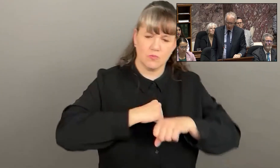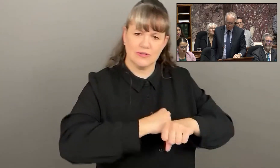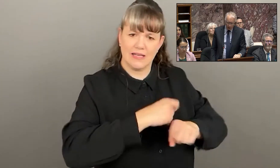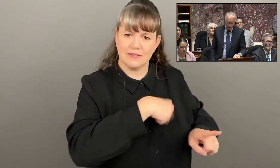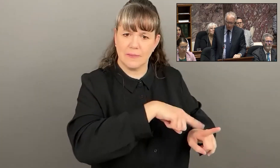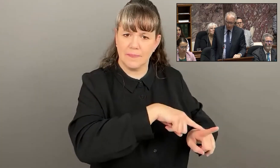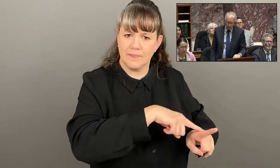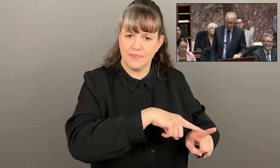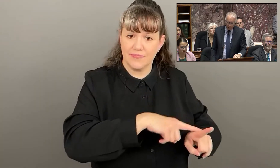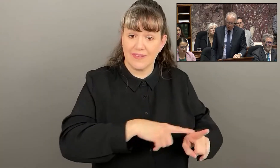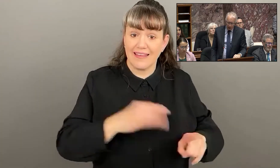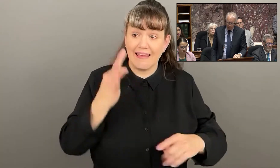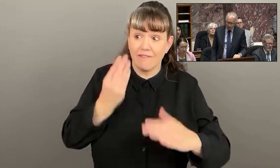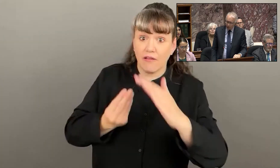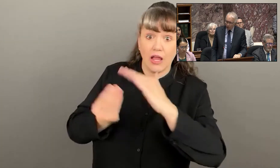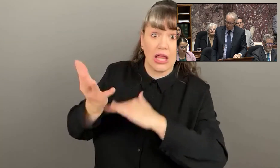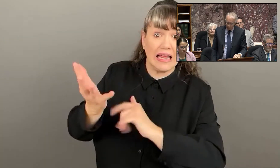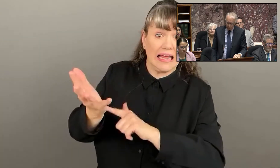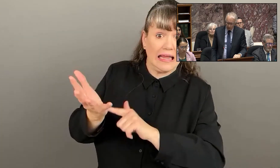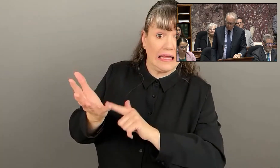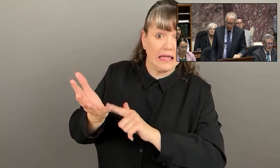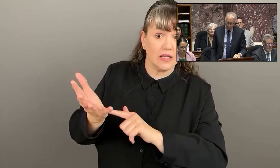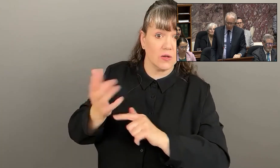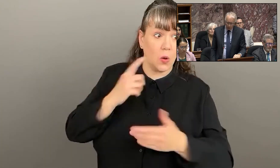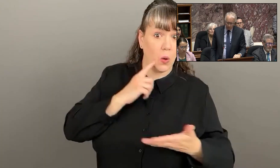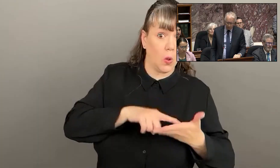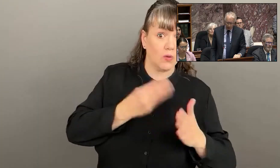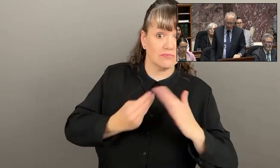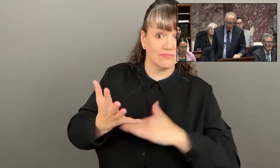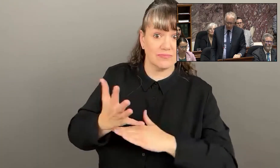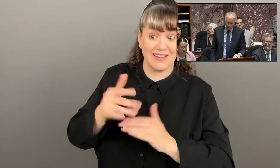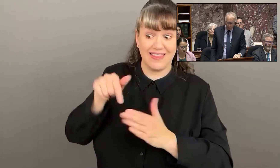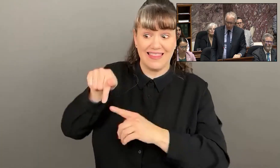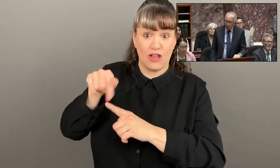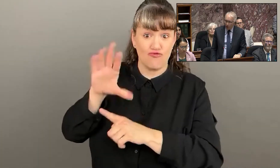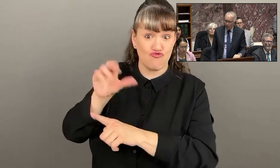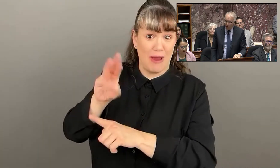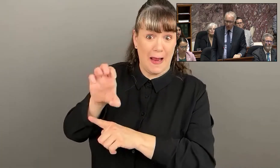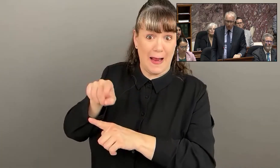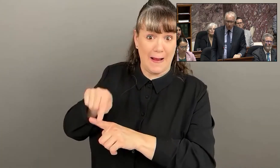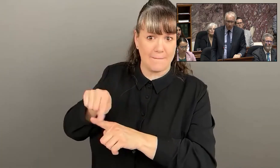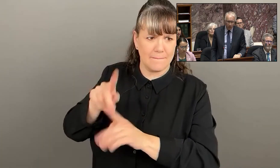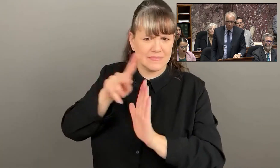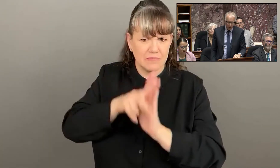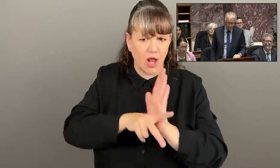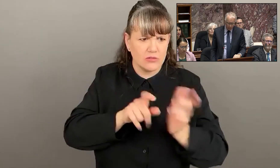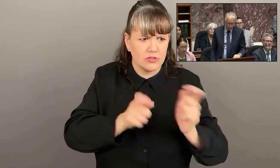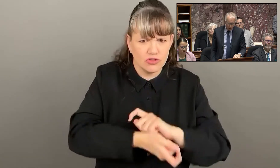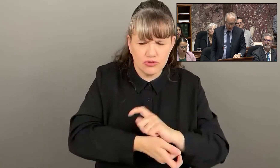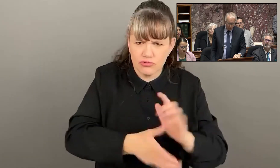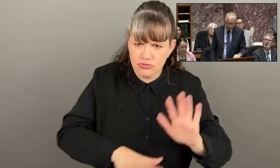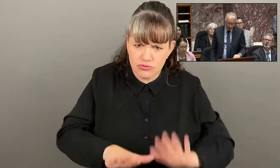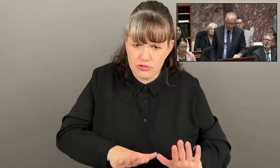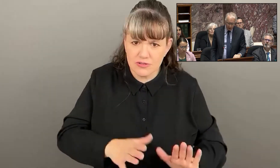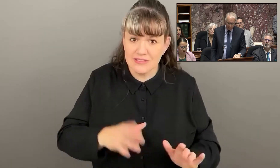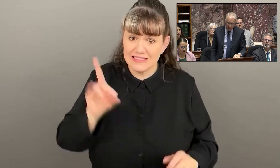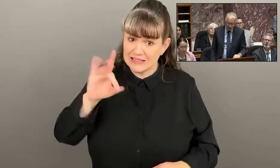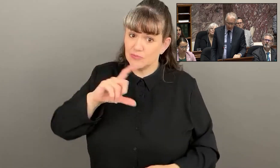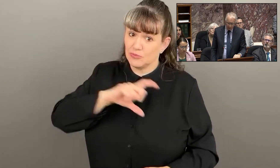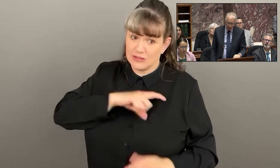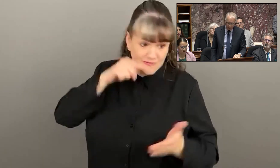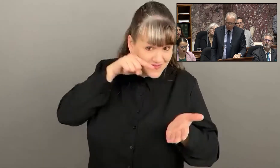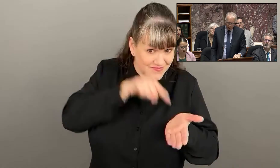to an apparent policy reversal, a police probe into the source was launched. This government